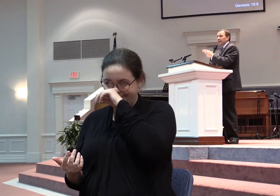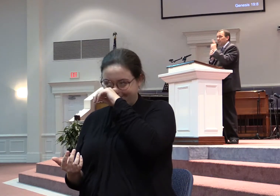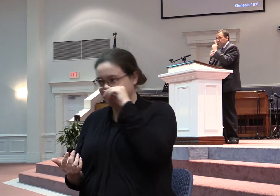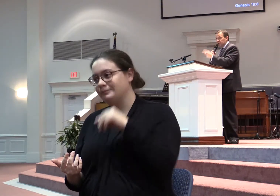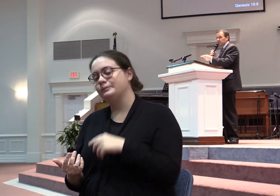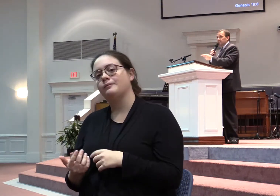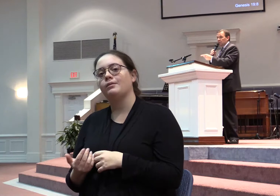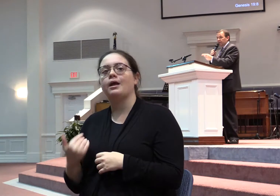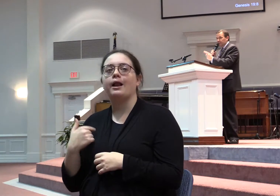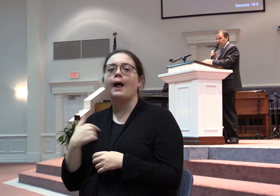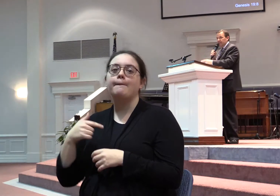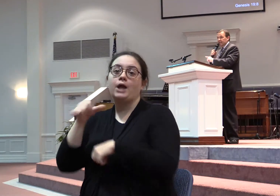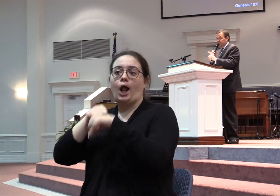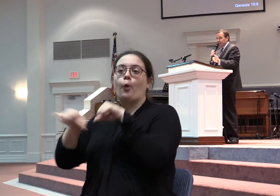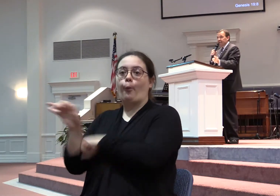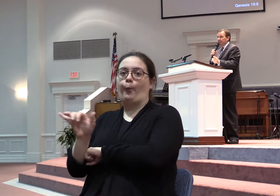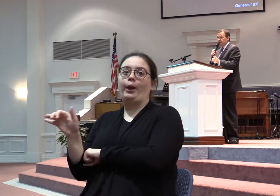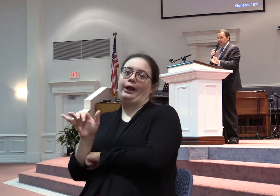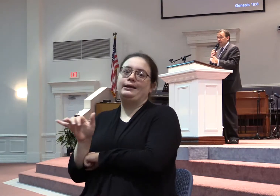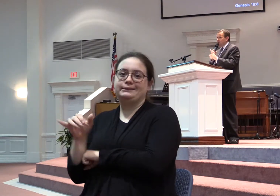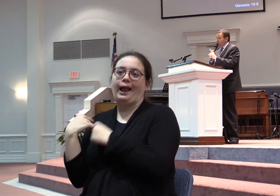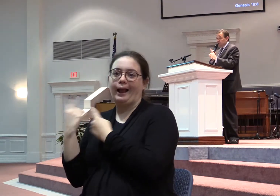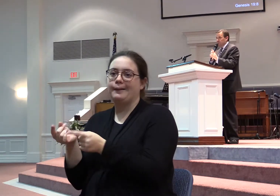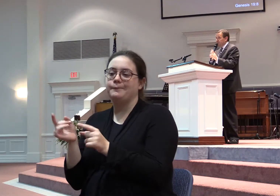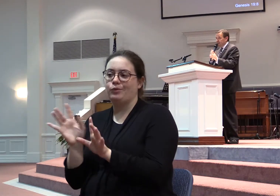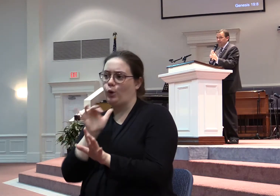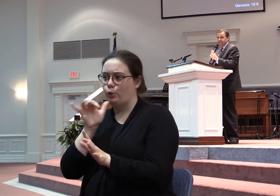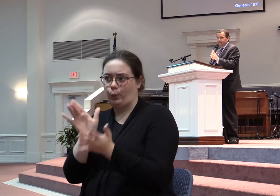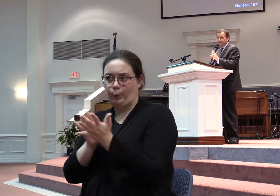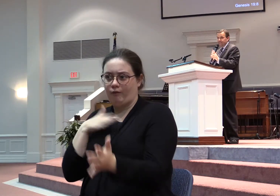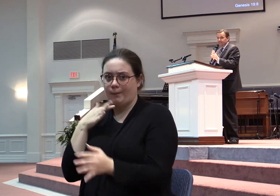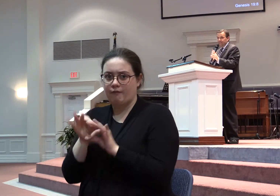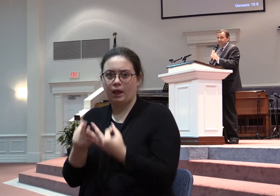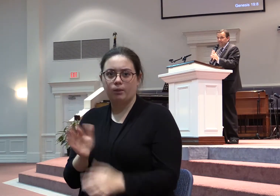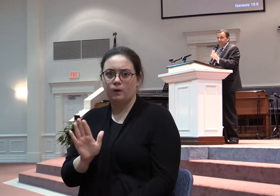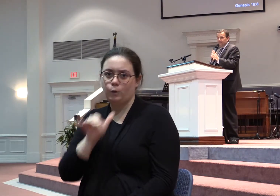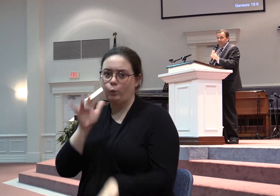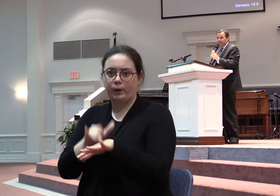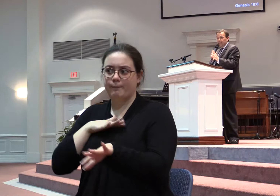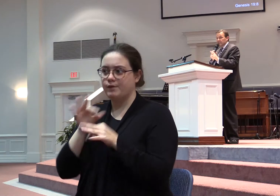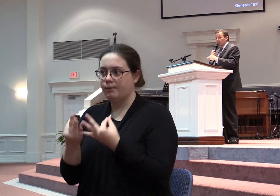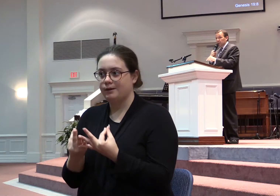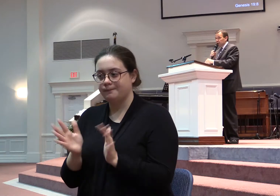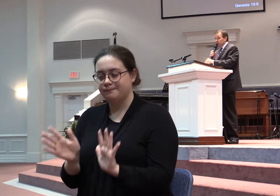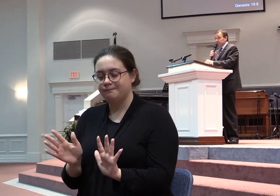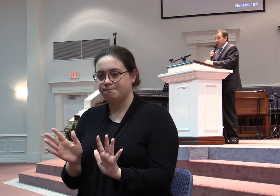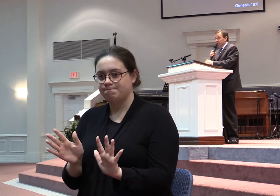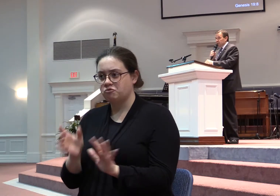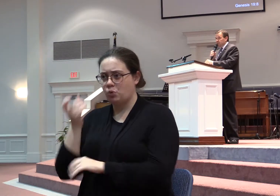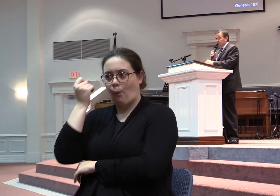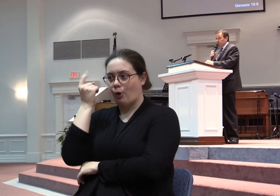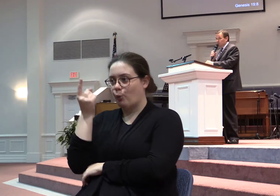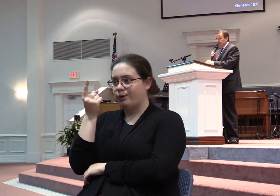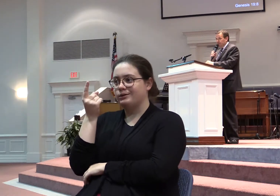Come on. I'll be just as anointed then as I've been any other time. Don't mess with my family. Amen. So I don't understand